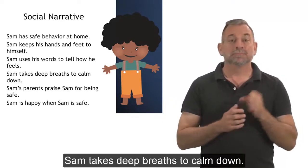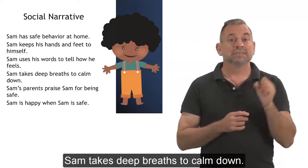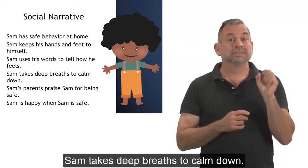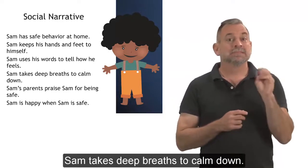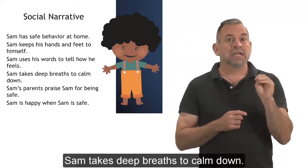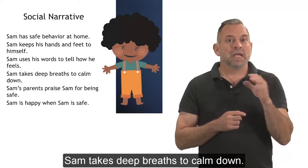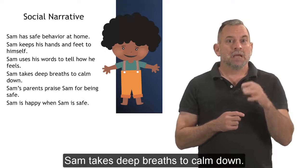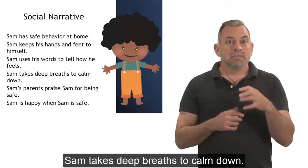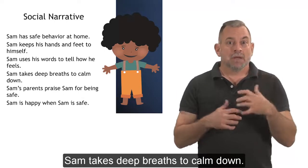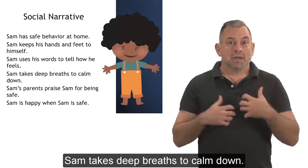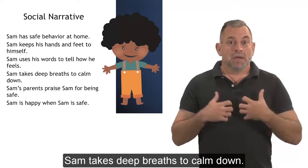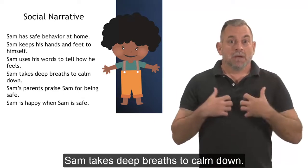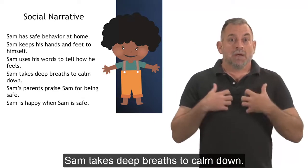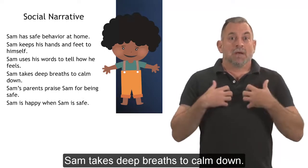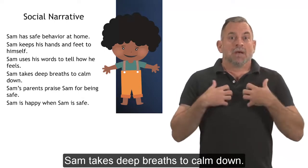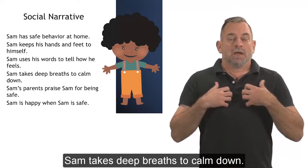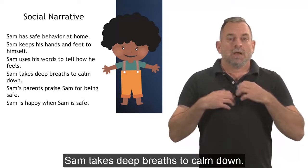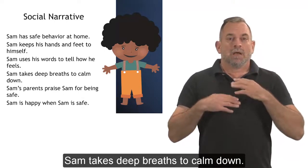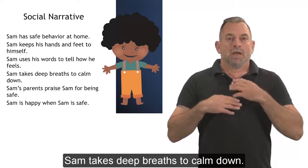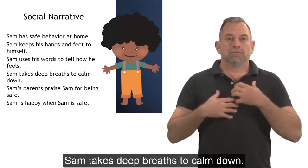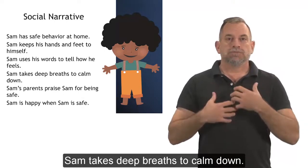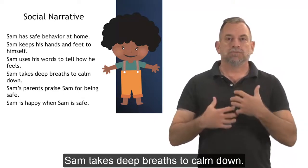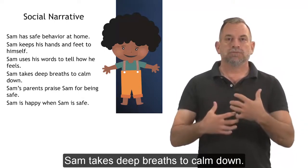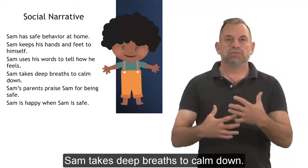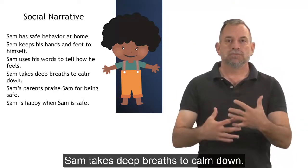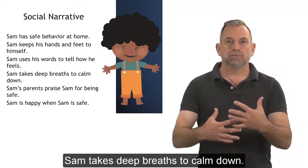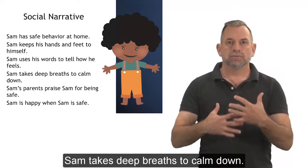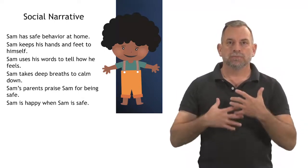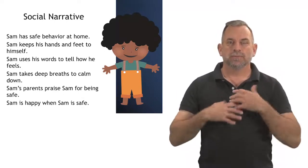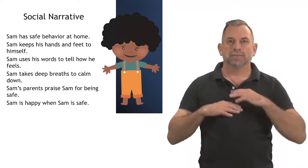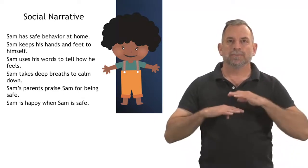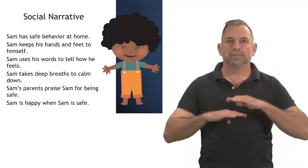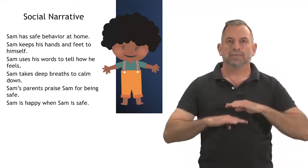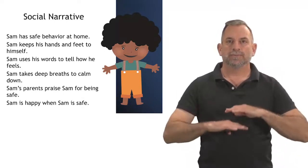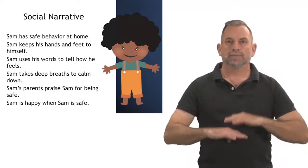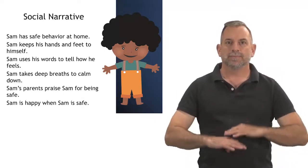Sam takes deep breaths to calm down.